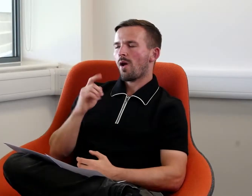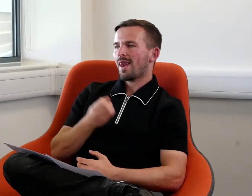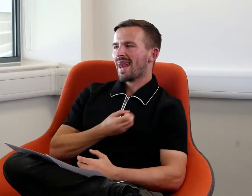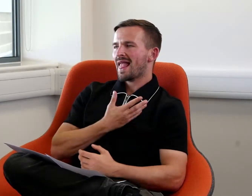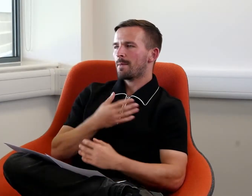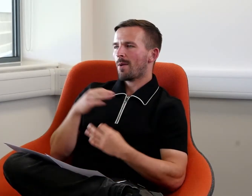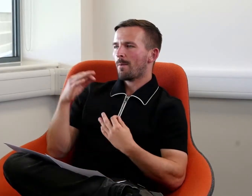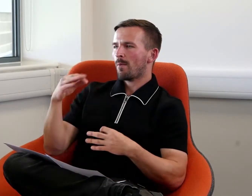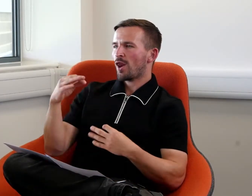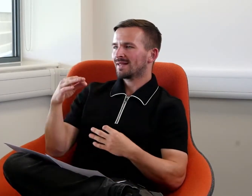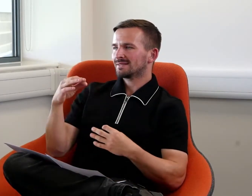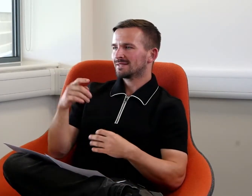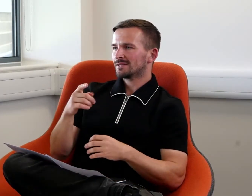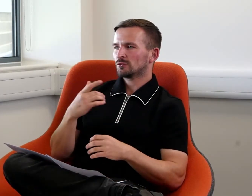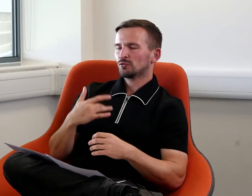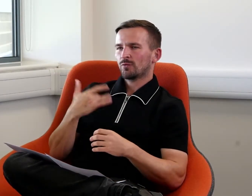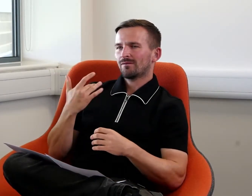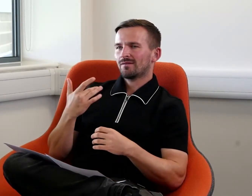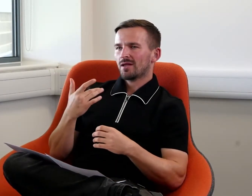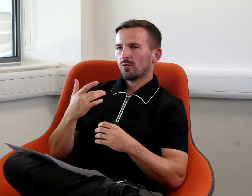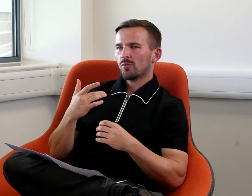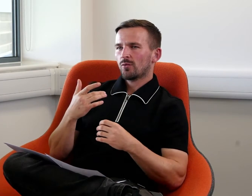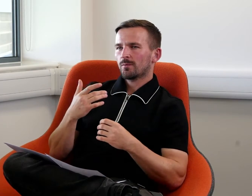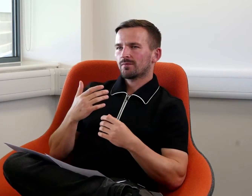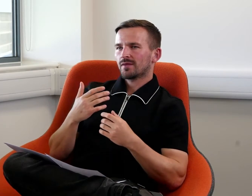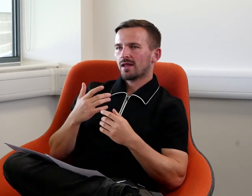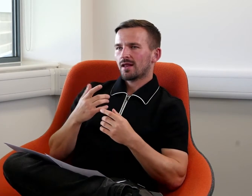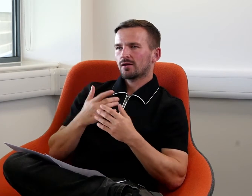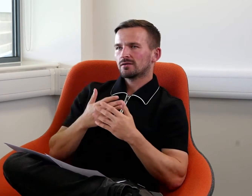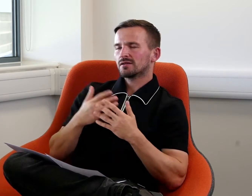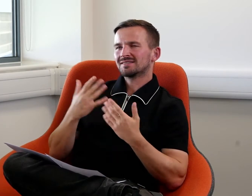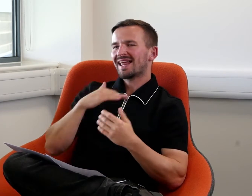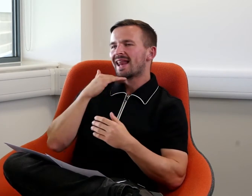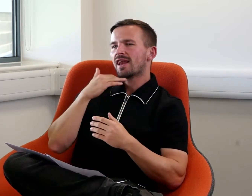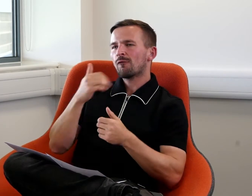Yeah. And what do you think, what is the, Labour policy?